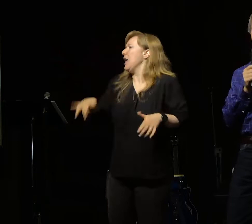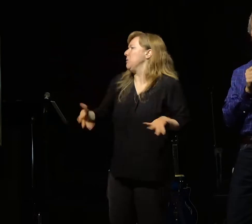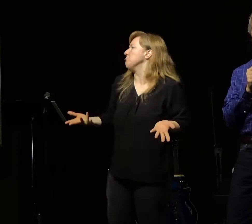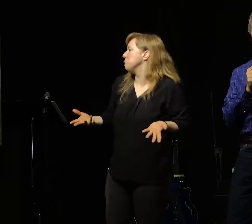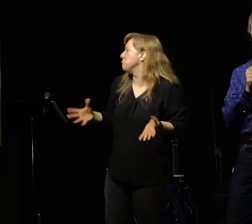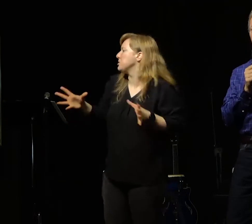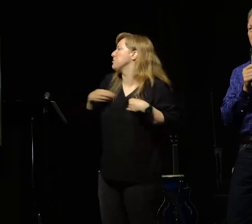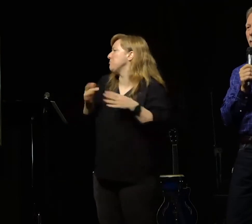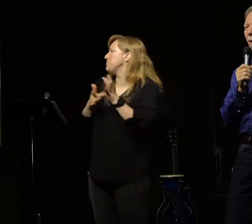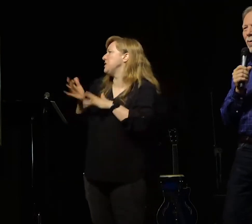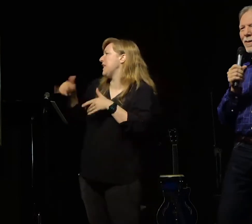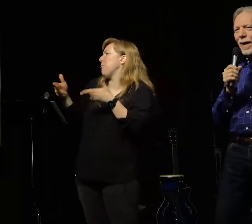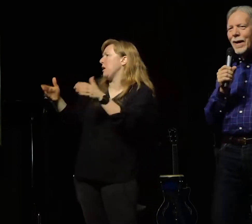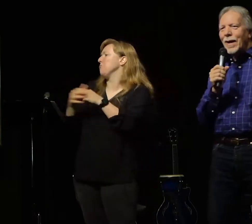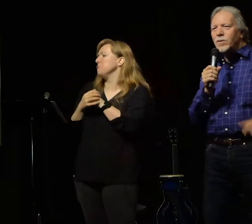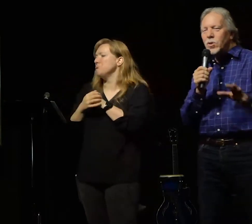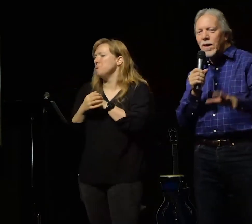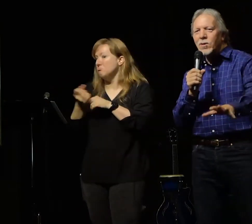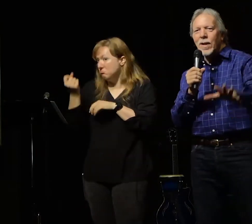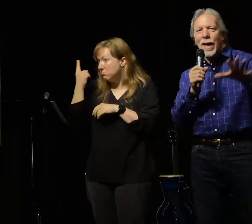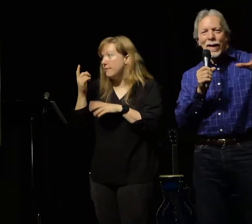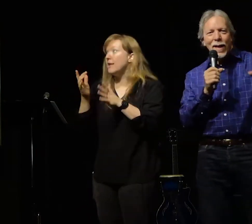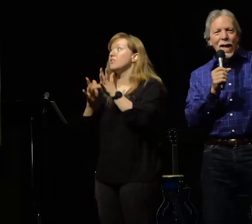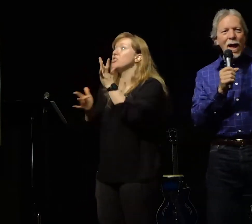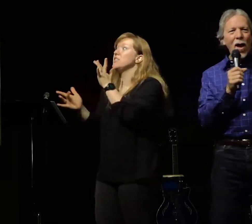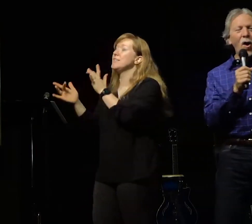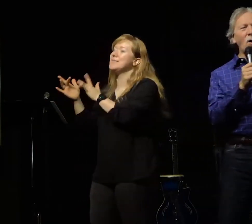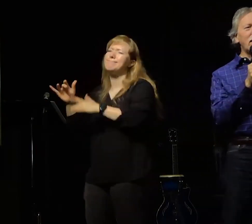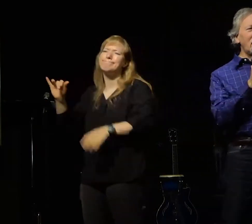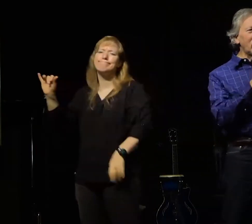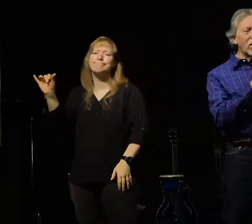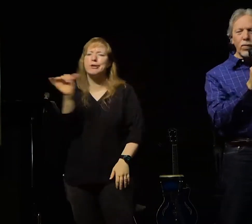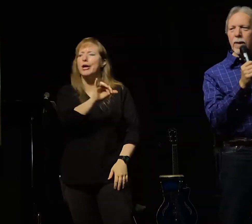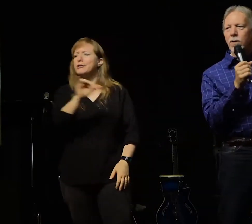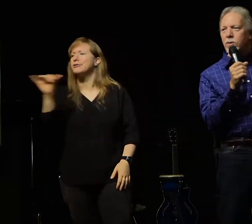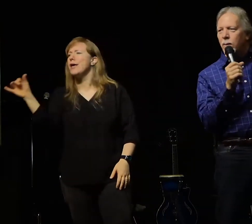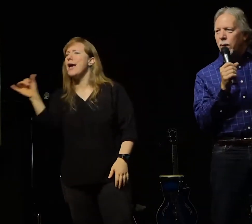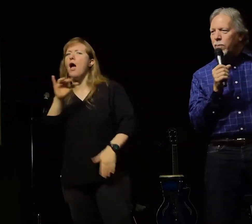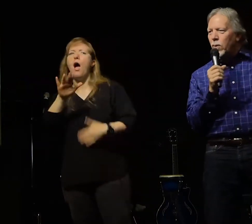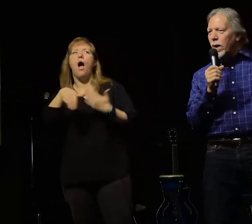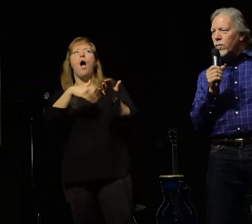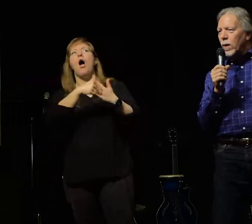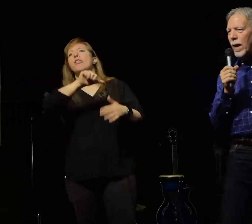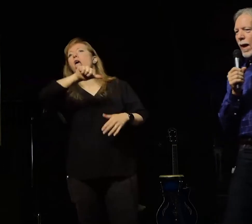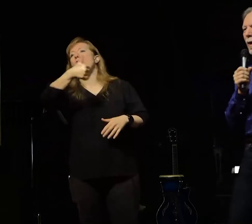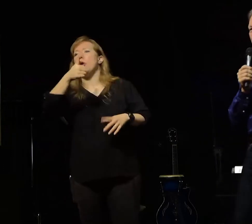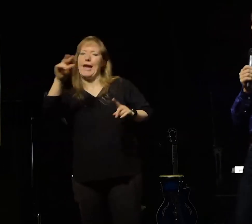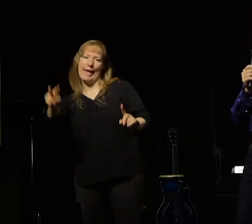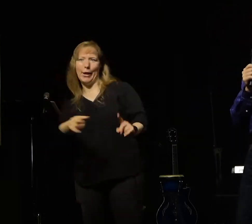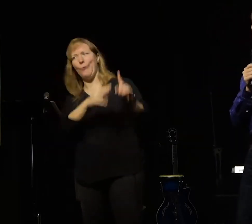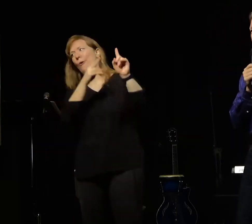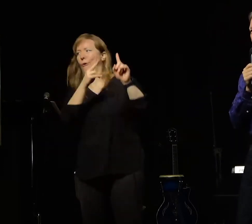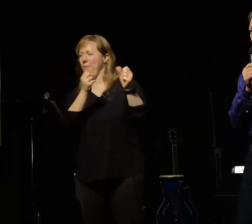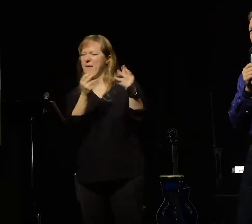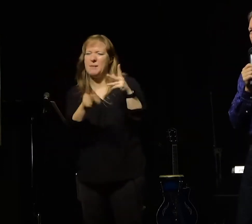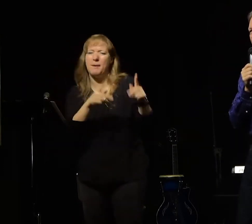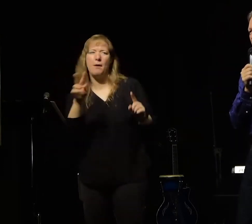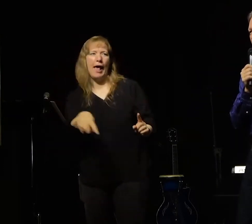that. Because then he's just like all the other figures that people have elevated